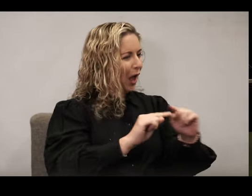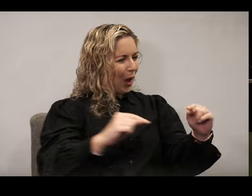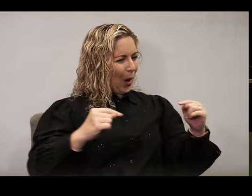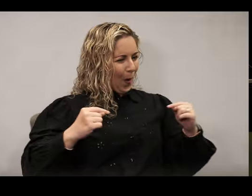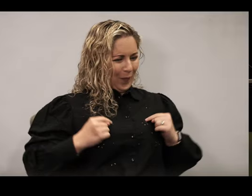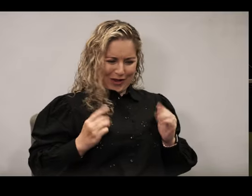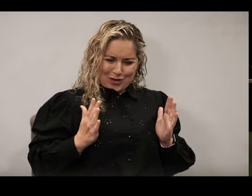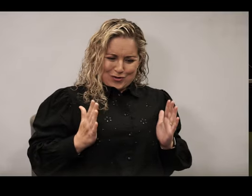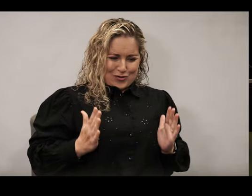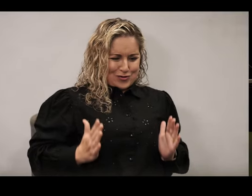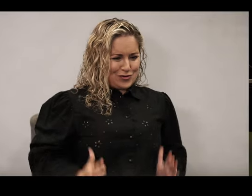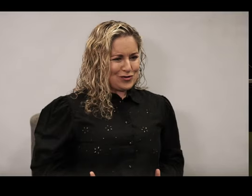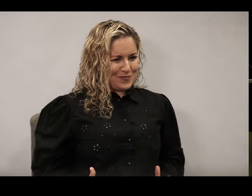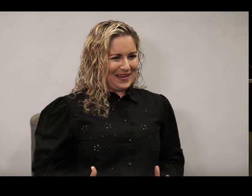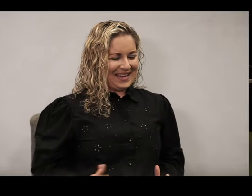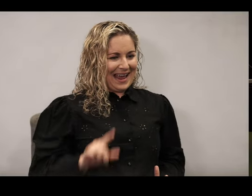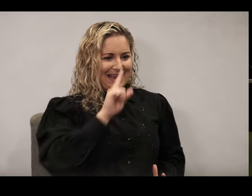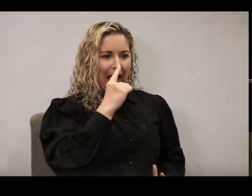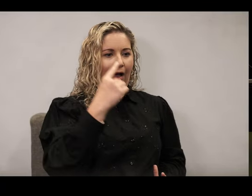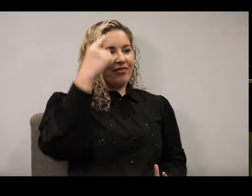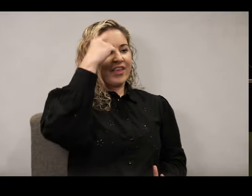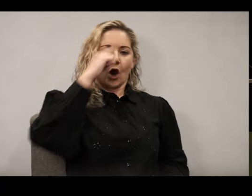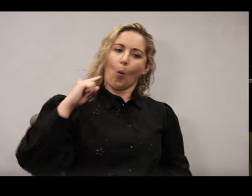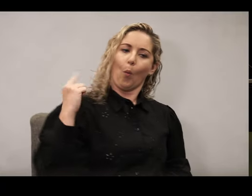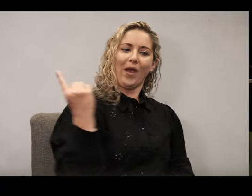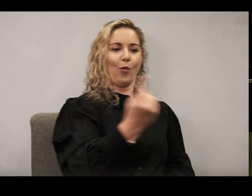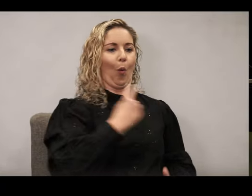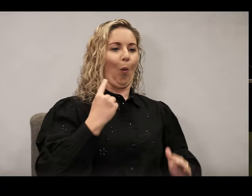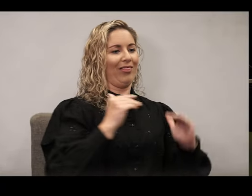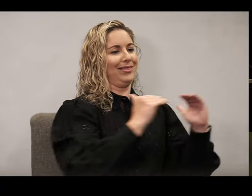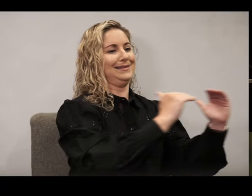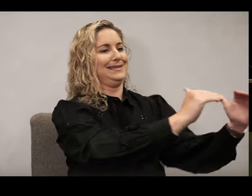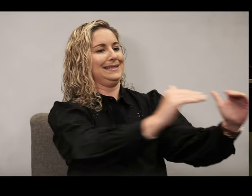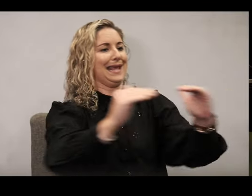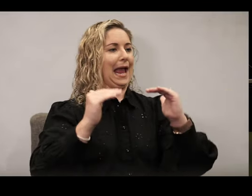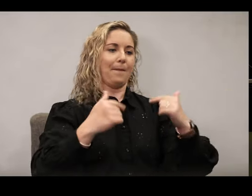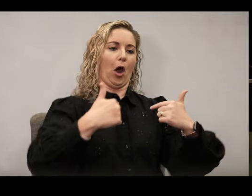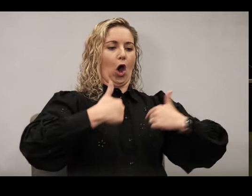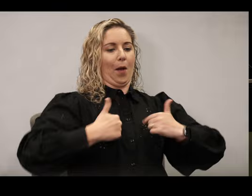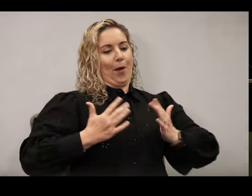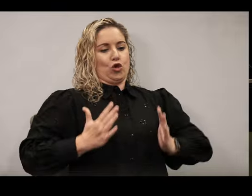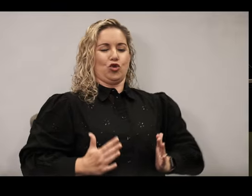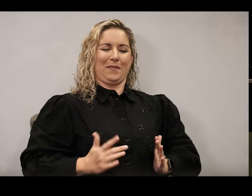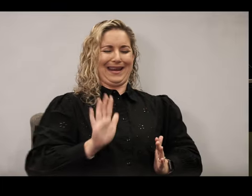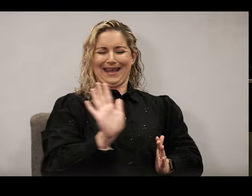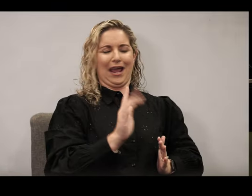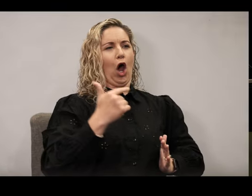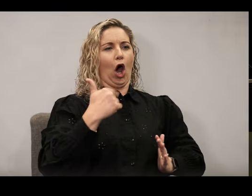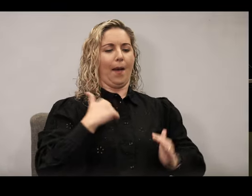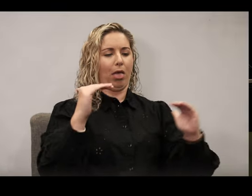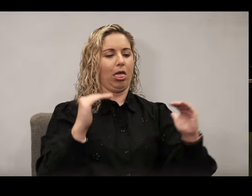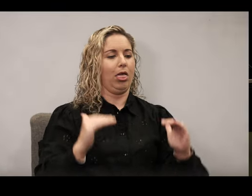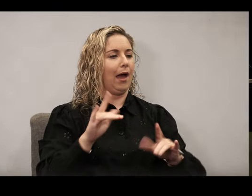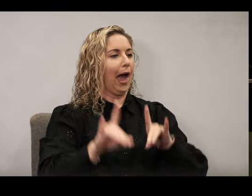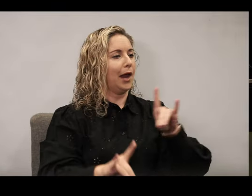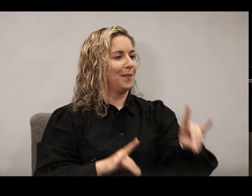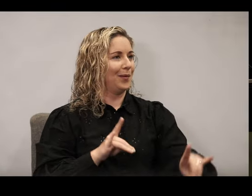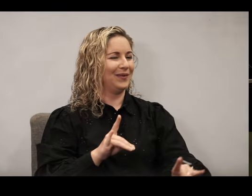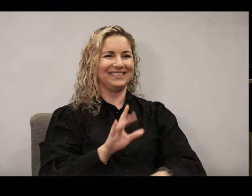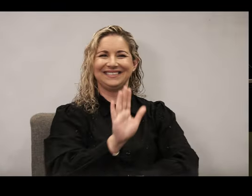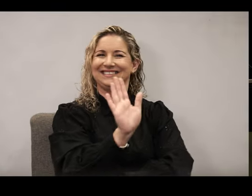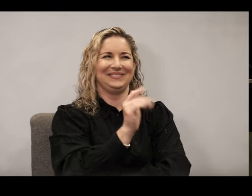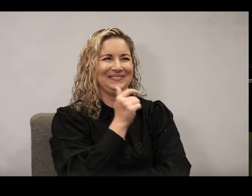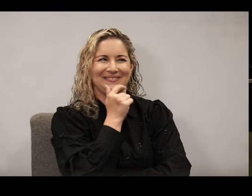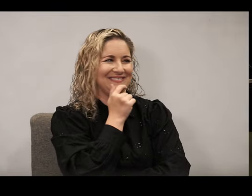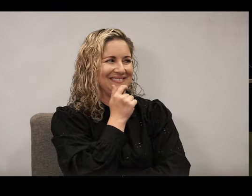operate like human beings are only as important as every other animal. But on what basis can we say that human beings are